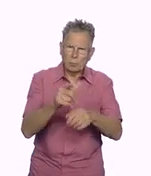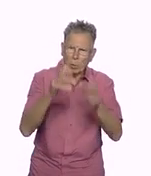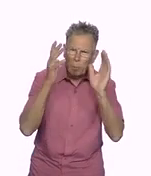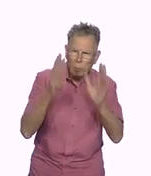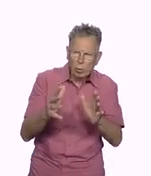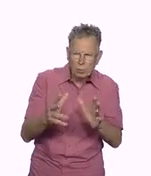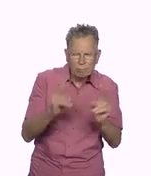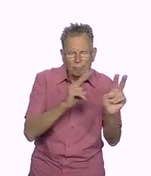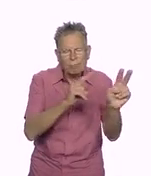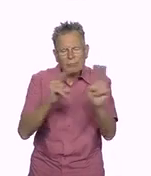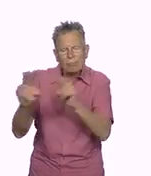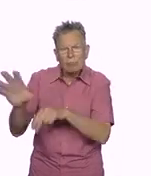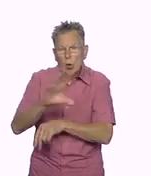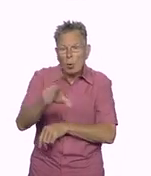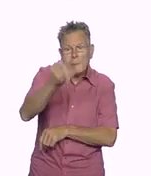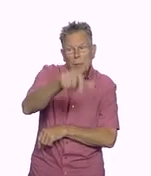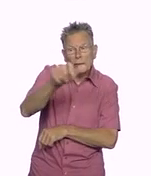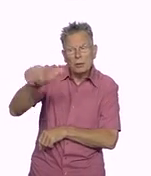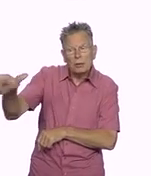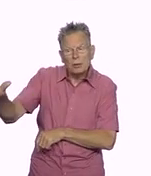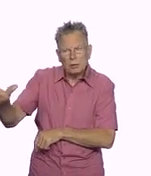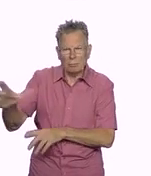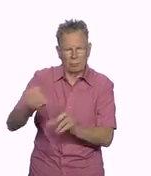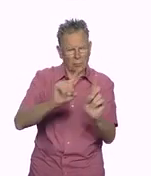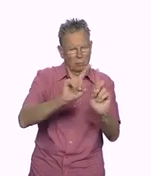Doctors must treat patients as individuals.